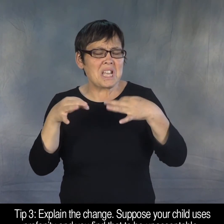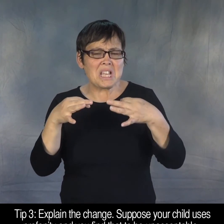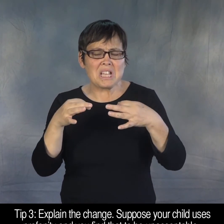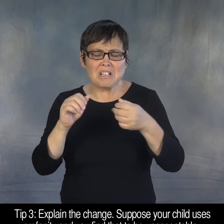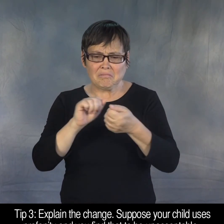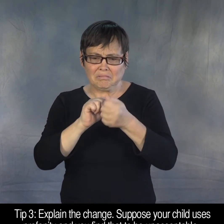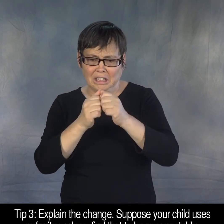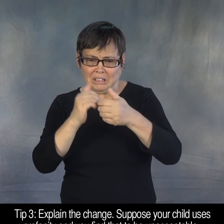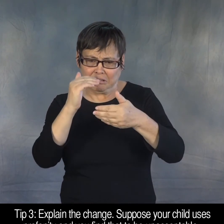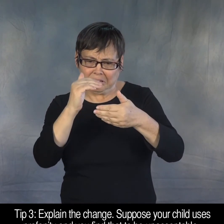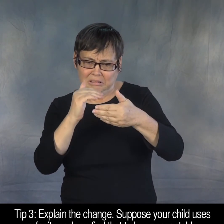Explain the change.